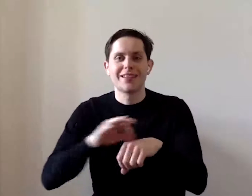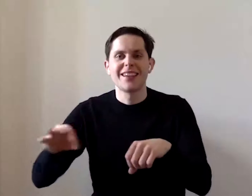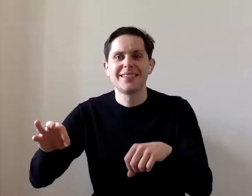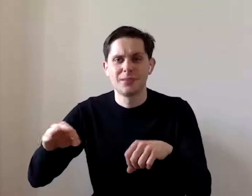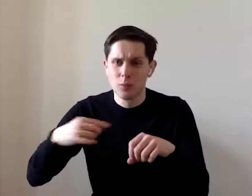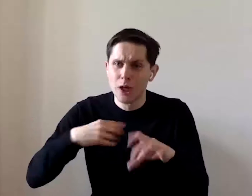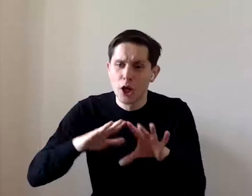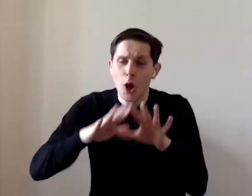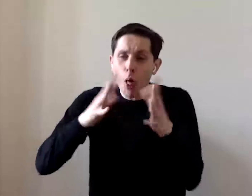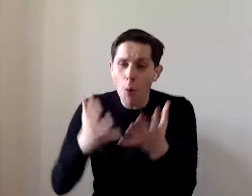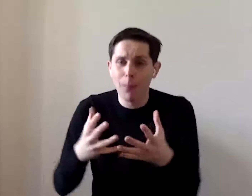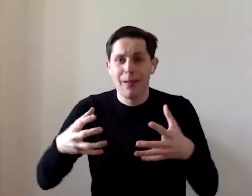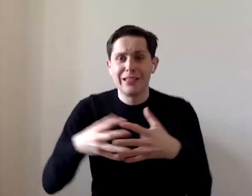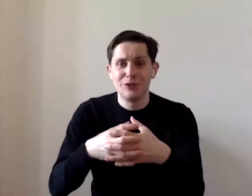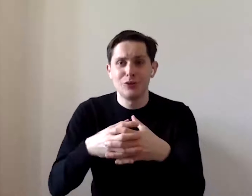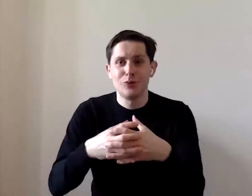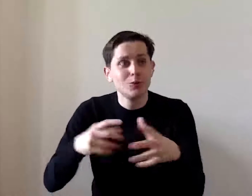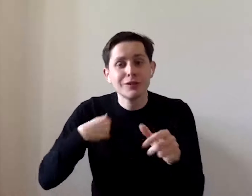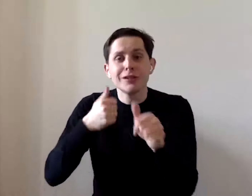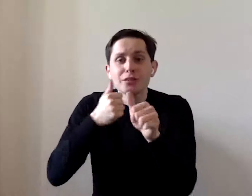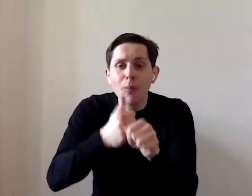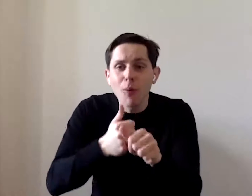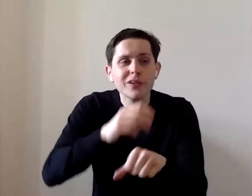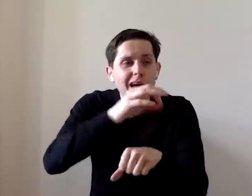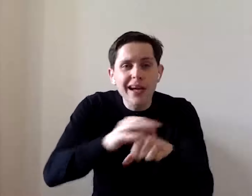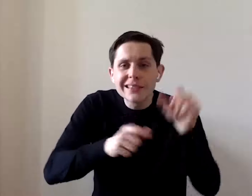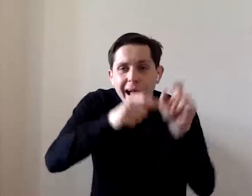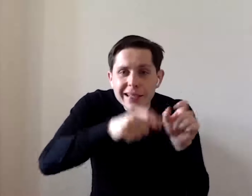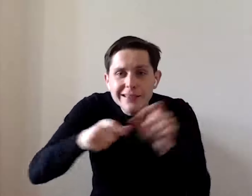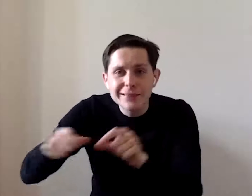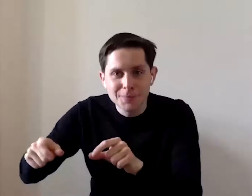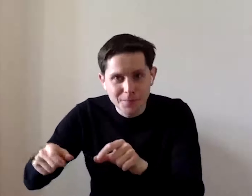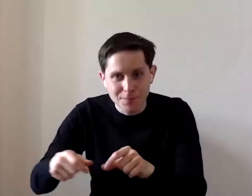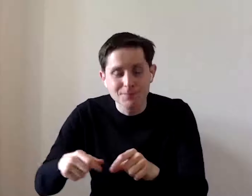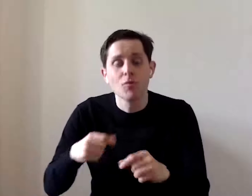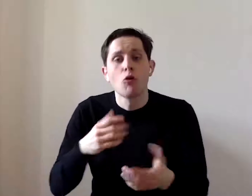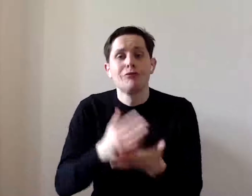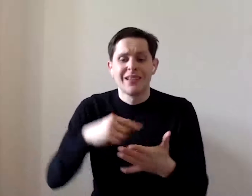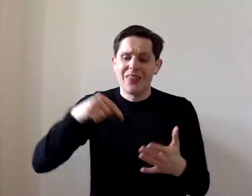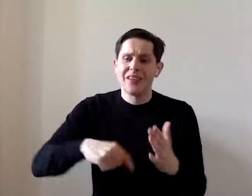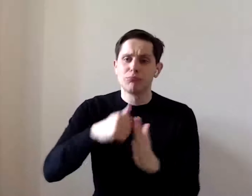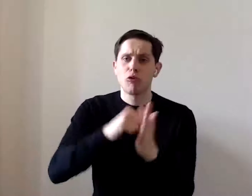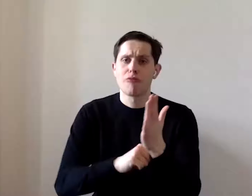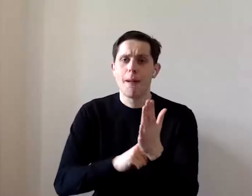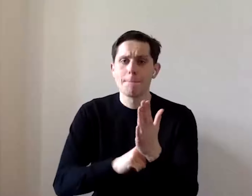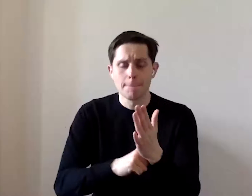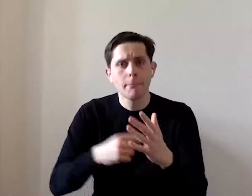professional membership institute that represents architects and architecture. The RIBA Future Architects program aims to support students and early